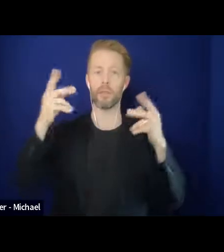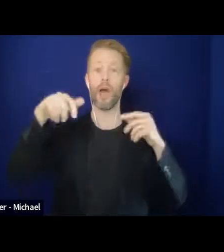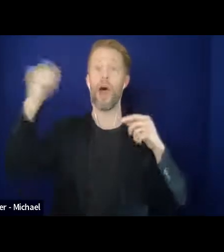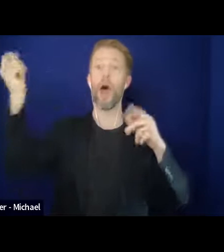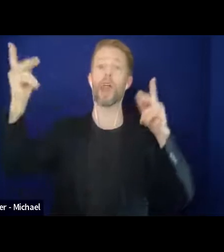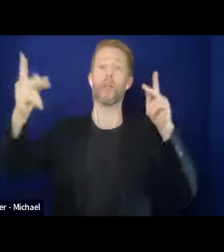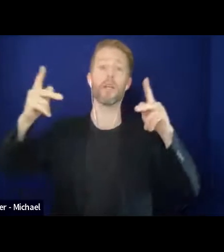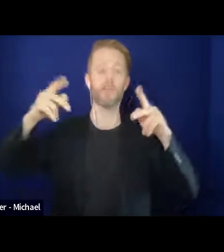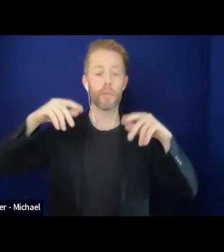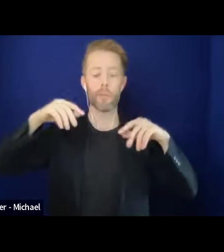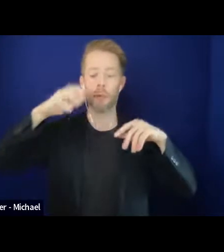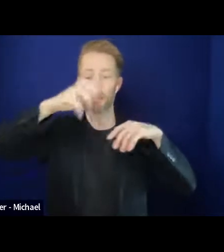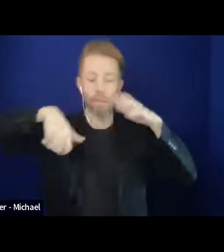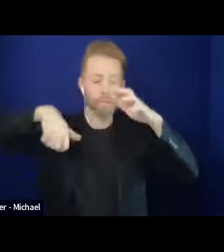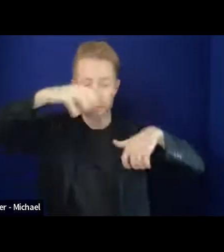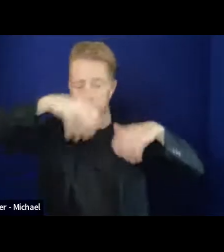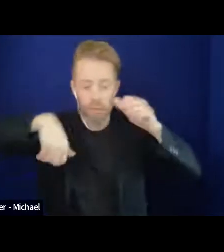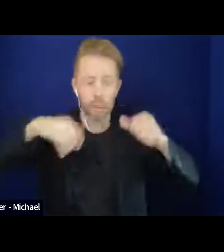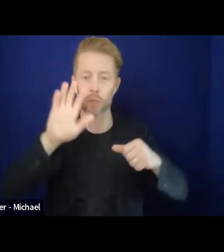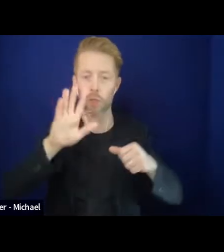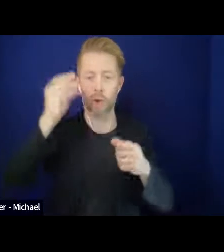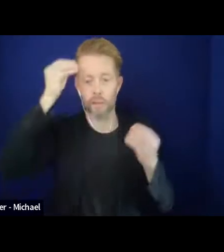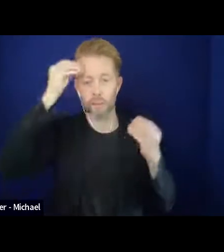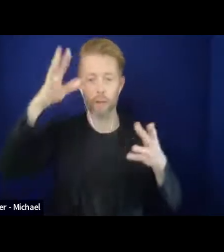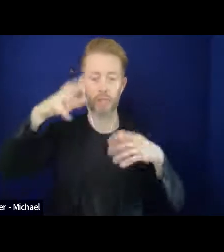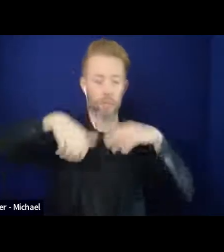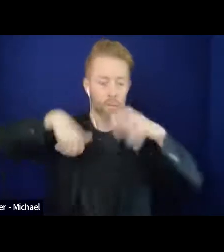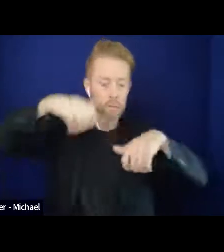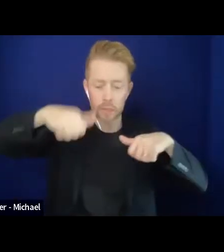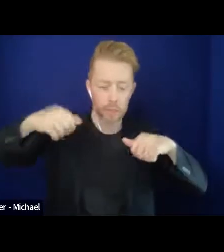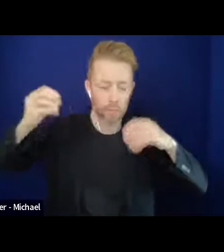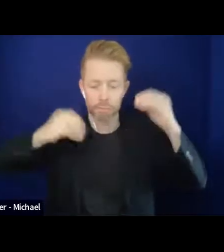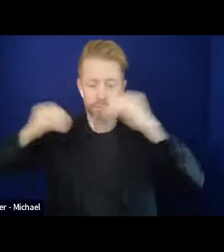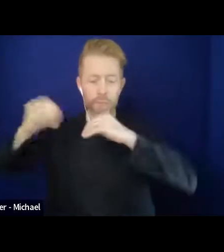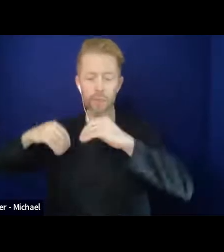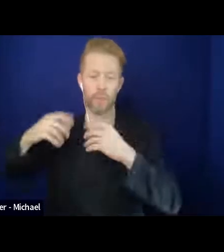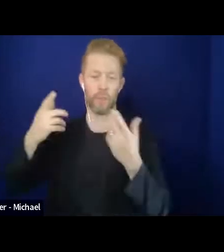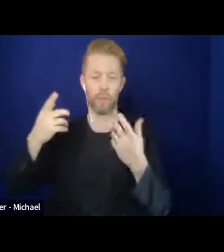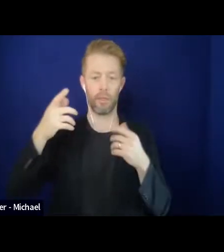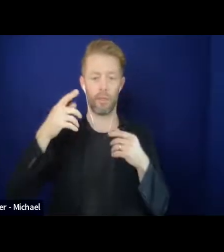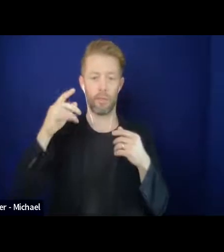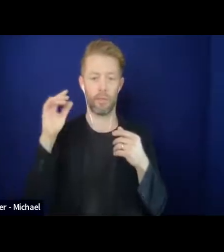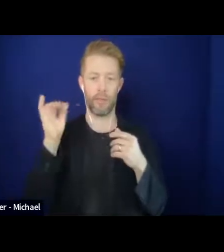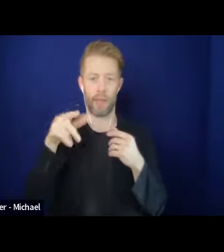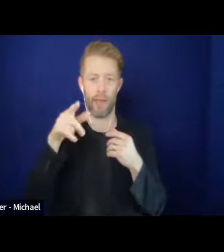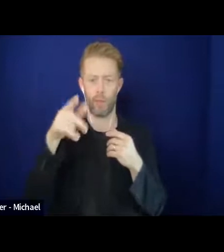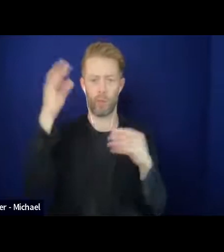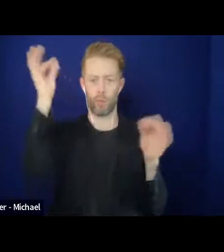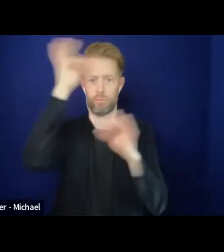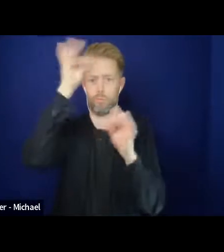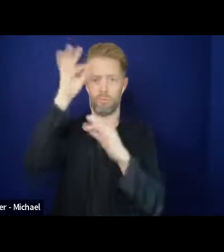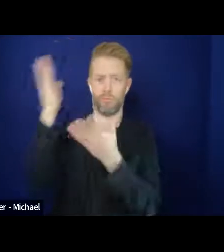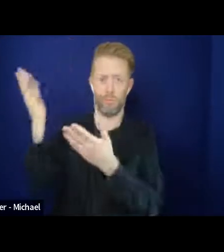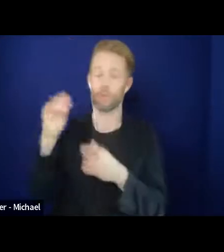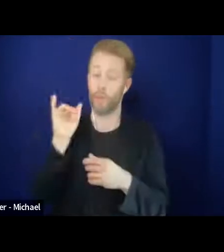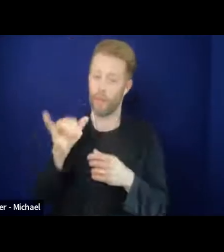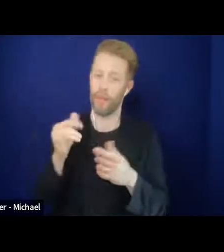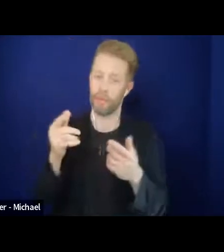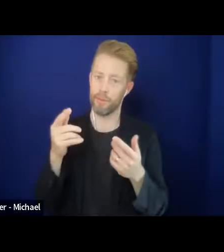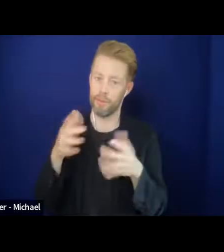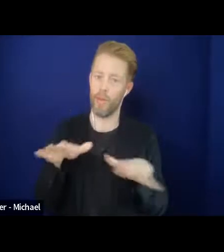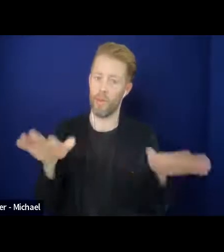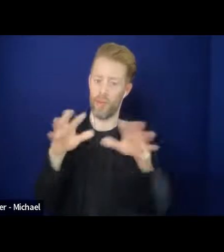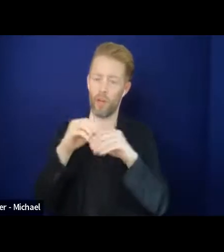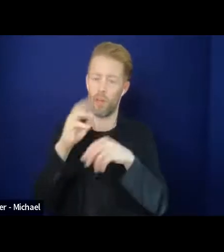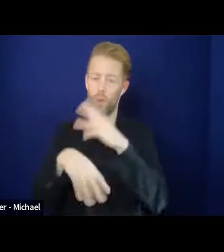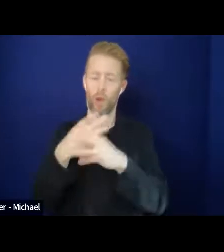that you have no direct knowledge of. So that is out there in the world. I also want to kind of circle